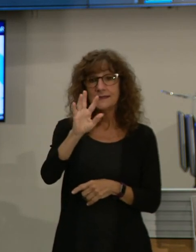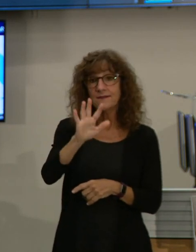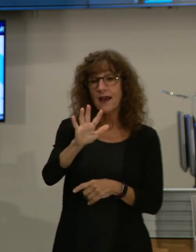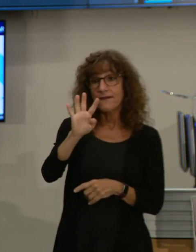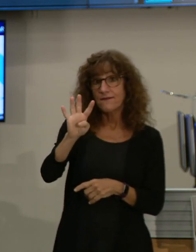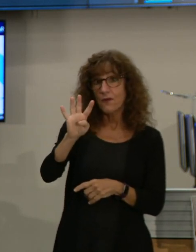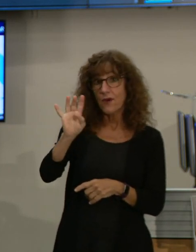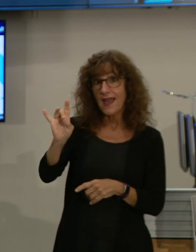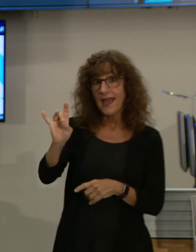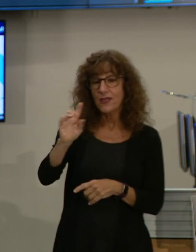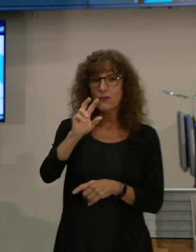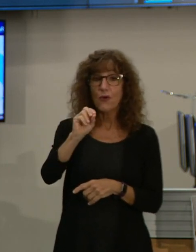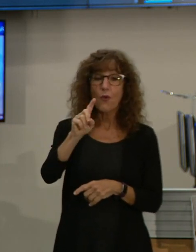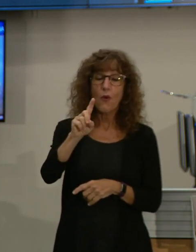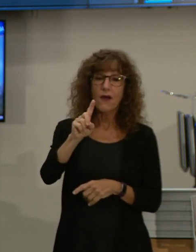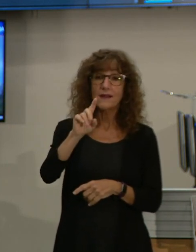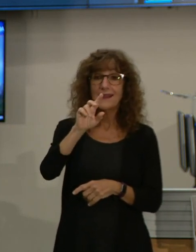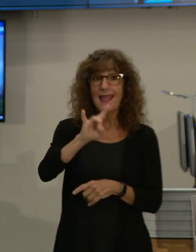301-883-6548,